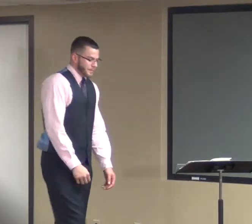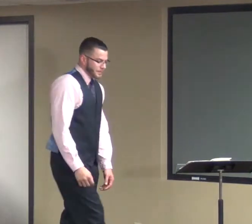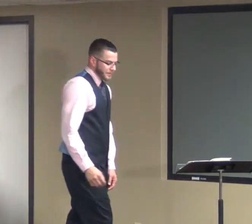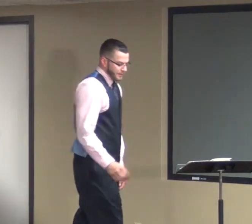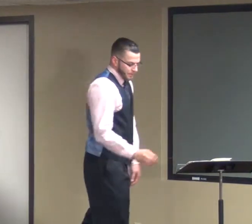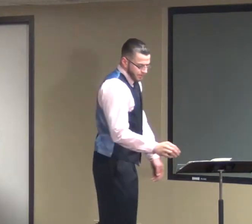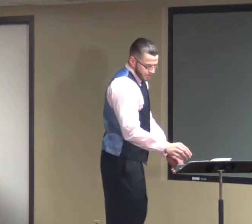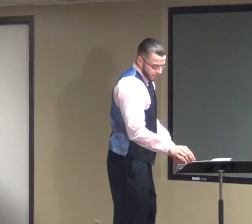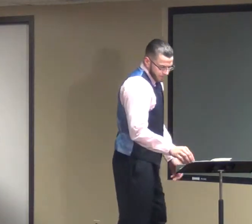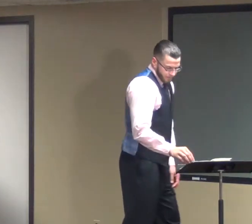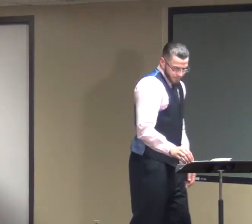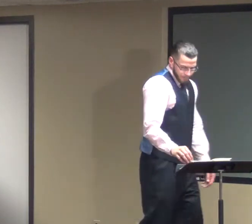Amen.